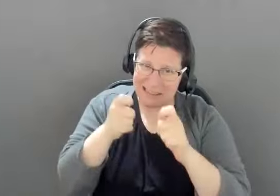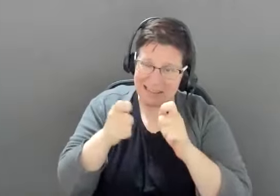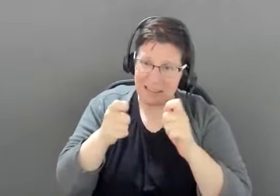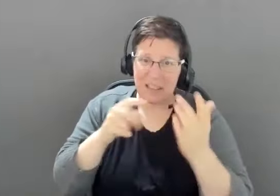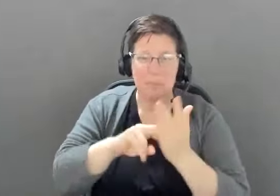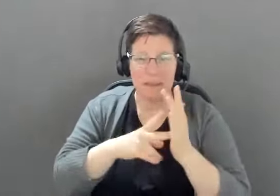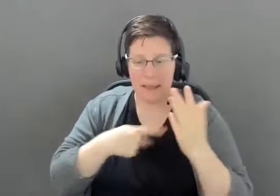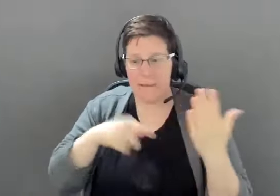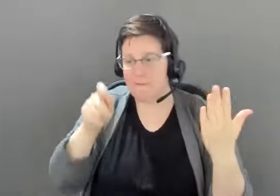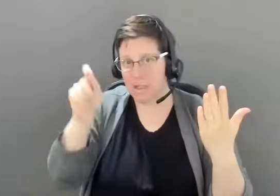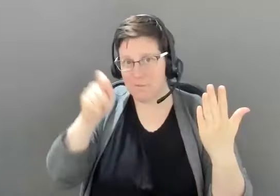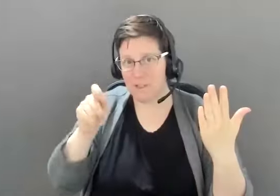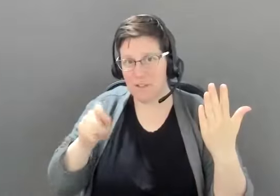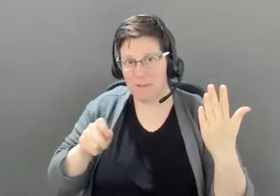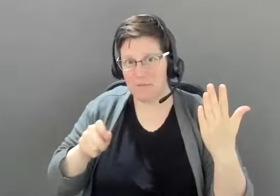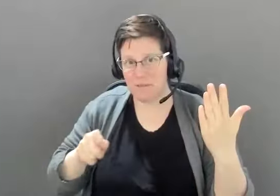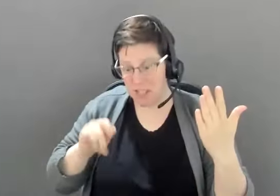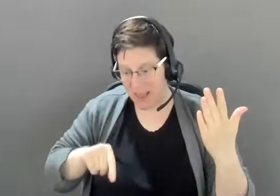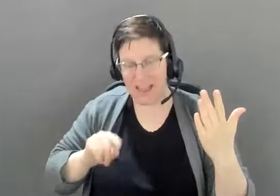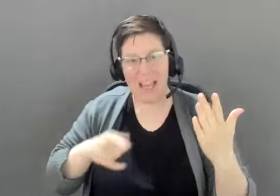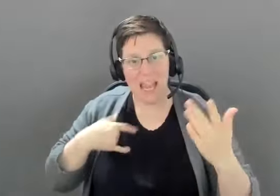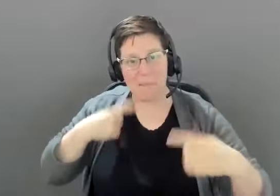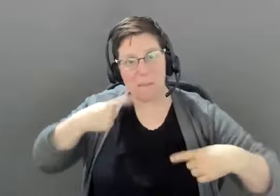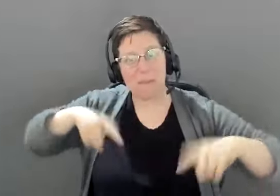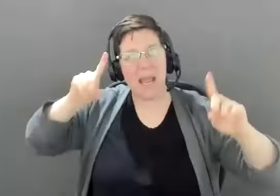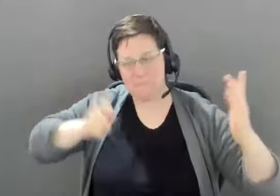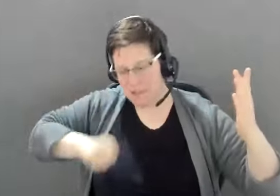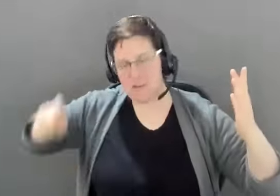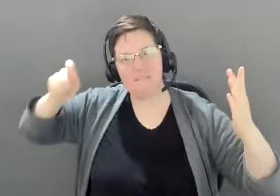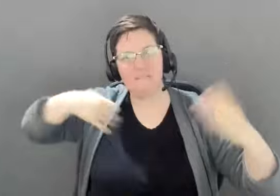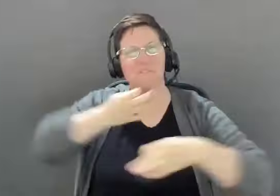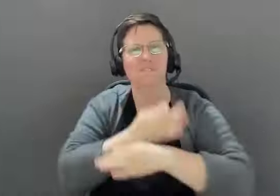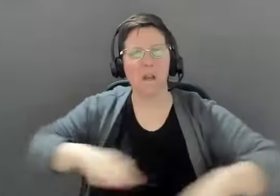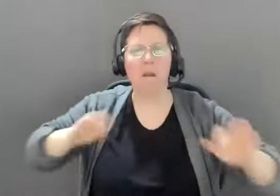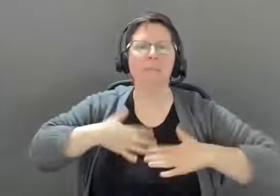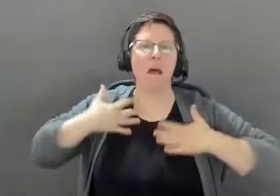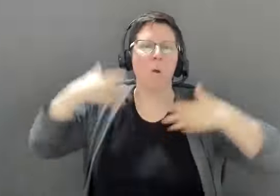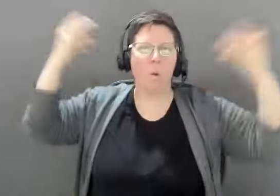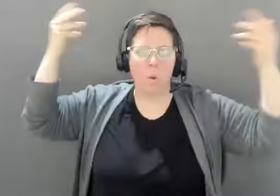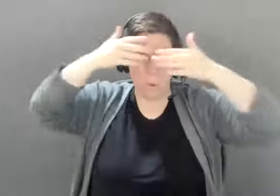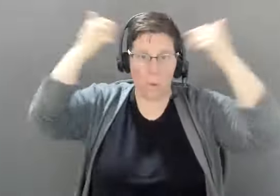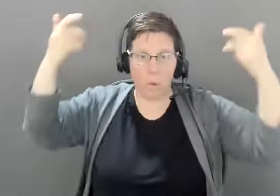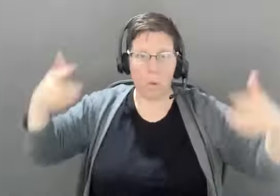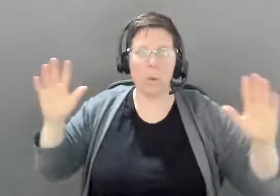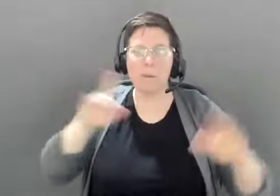complete, royal assent complete, that was the day that I was like, we have freedom, we did it, it all feels actually real, because the critical path reflected that.